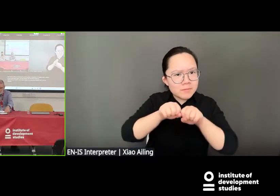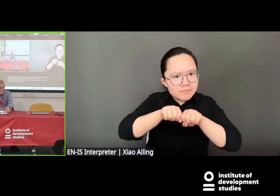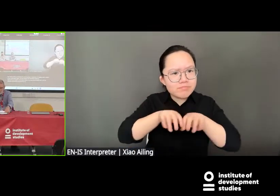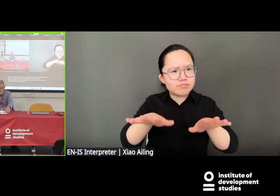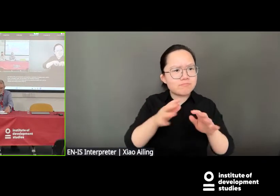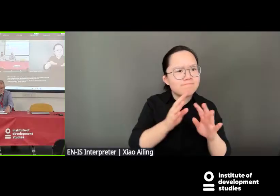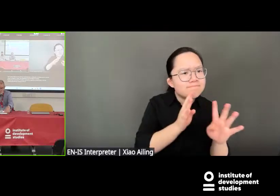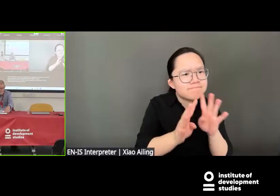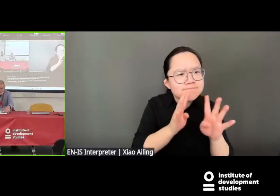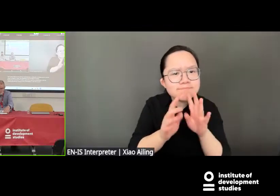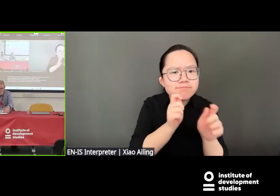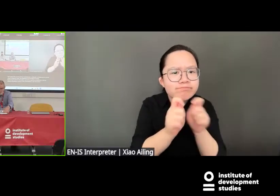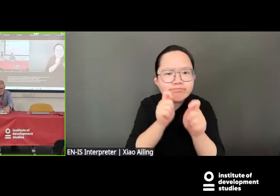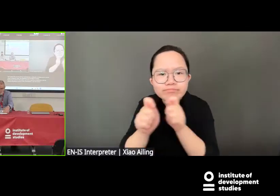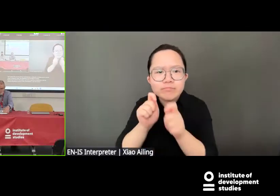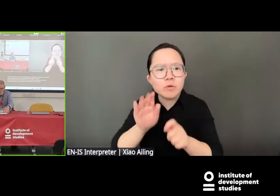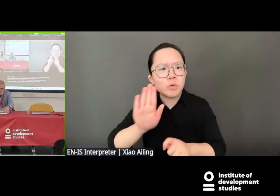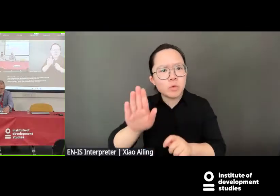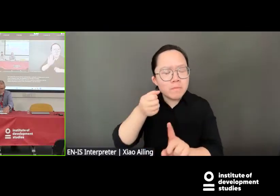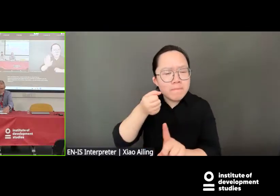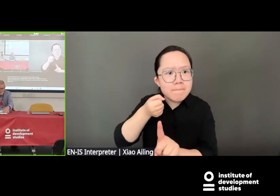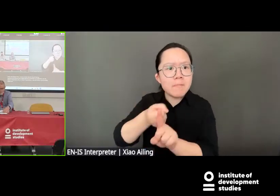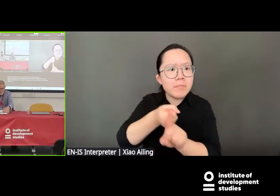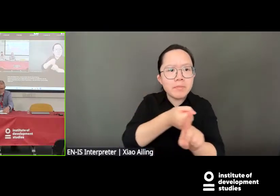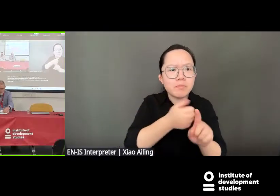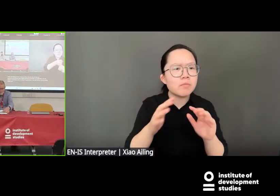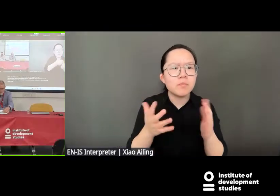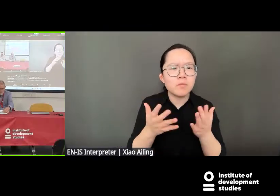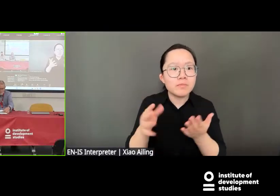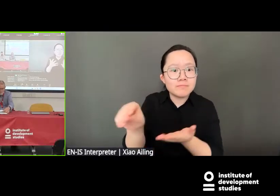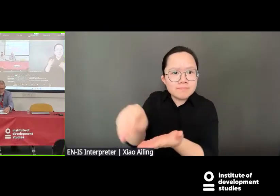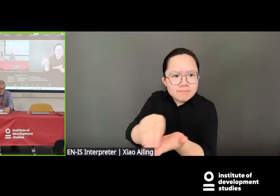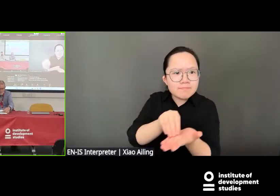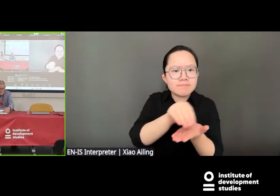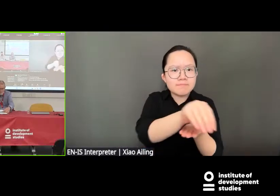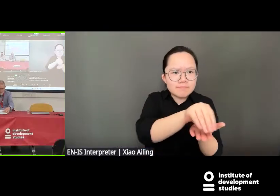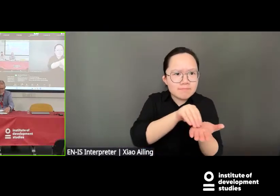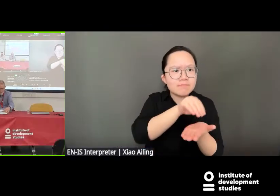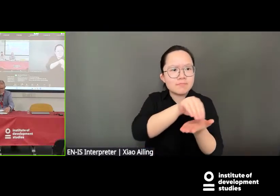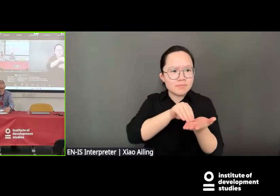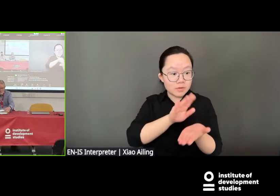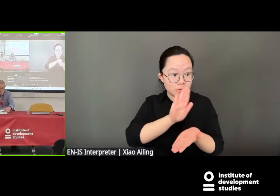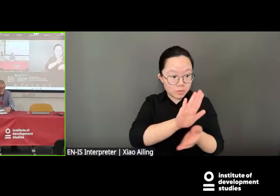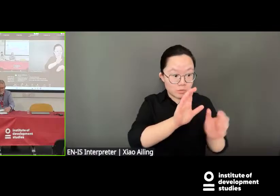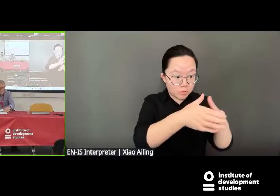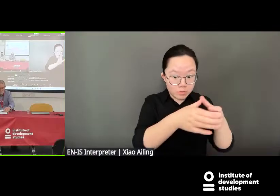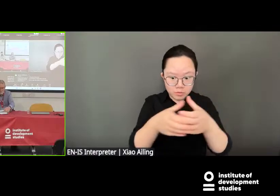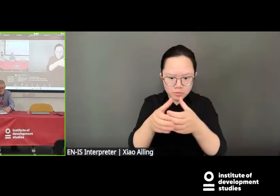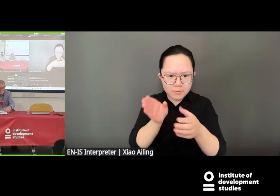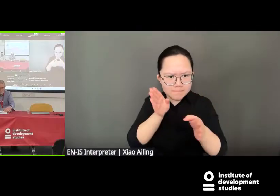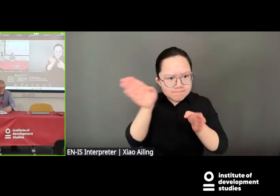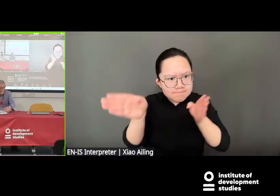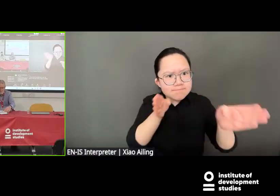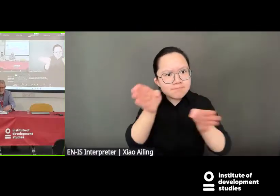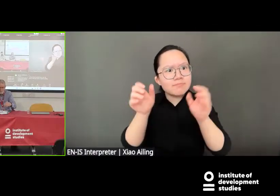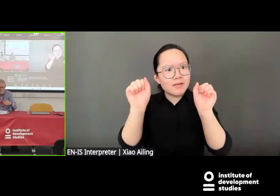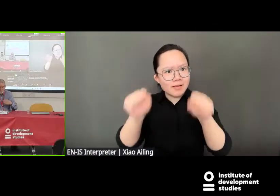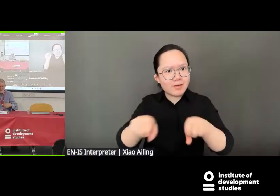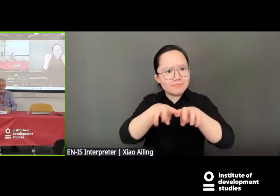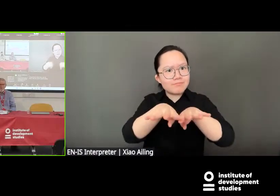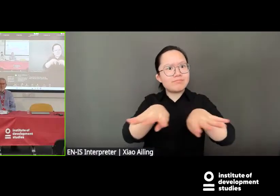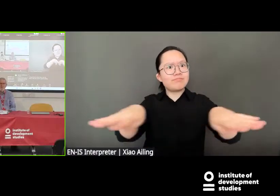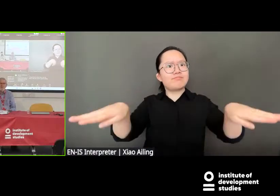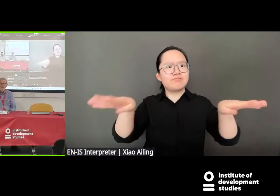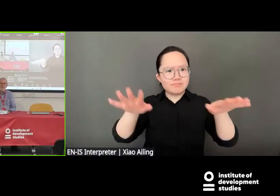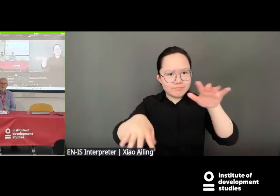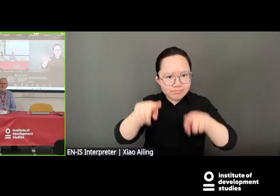recruit suitably skilled local researchers with disabilities for. The reasons for this are partially rooted in the